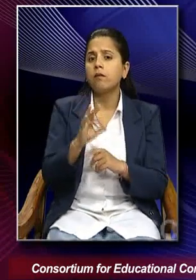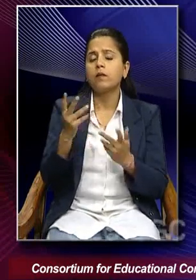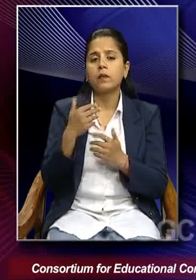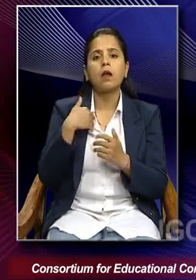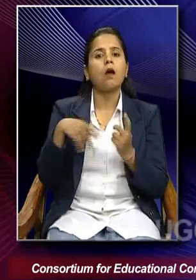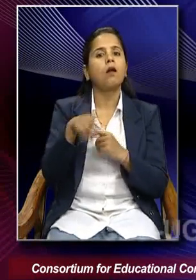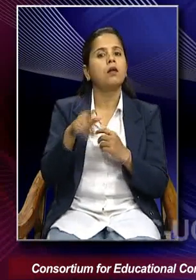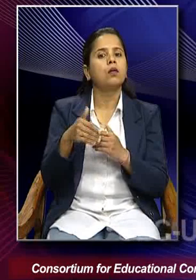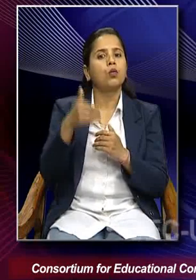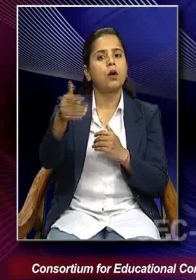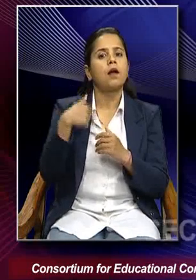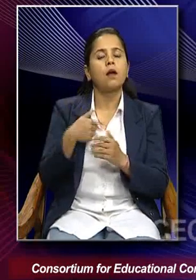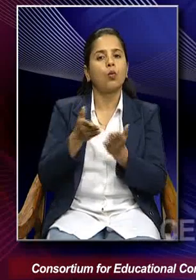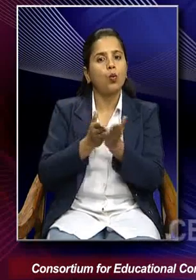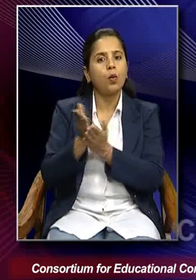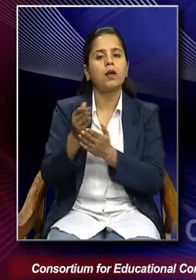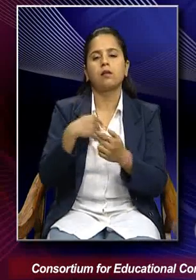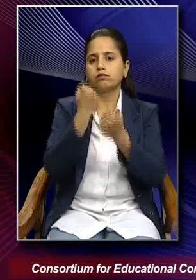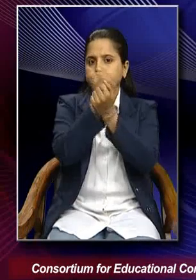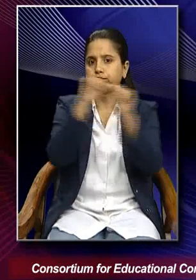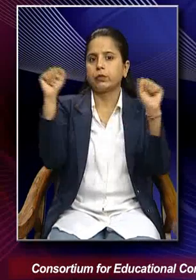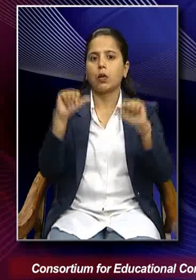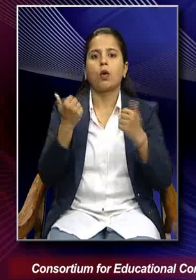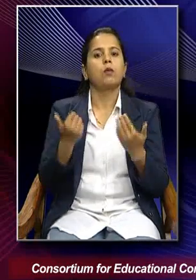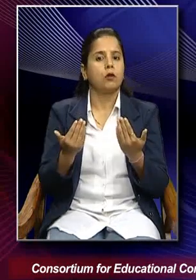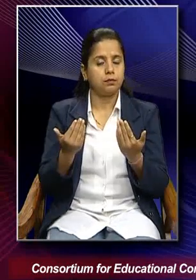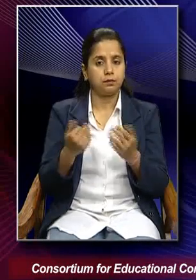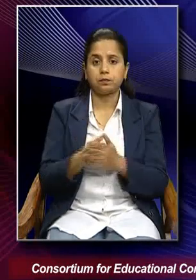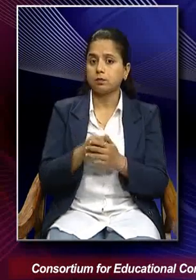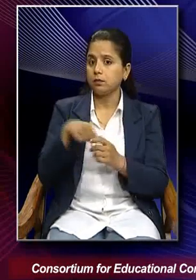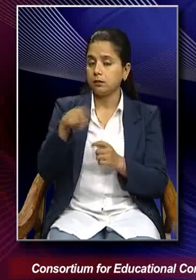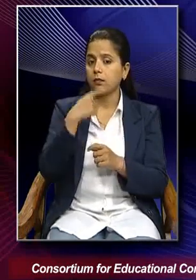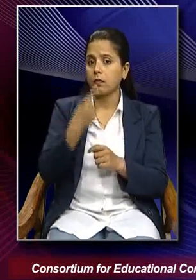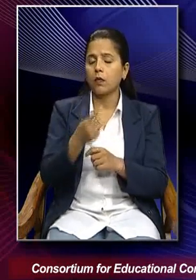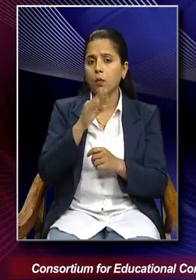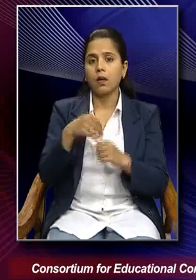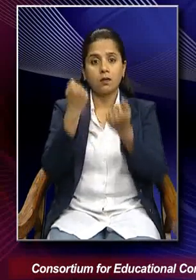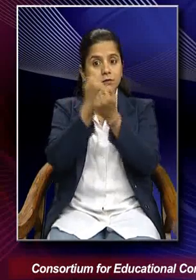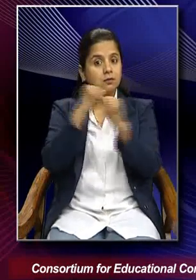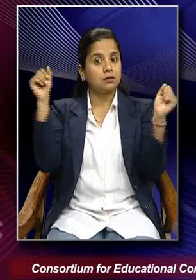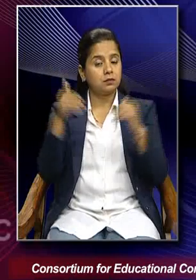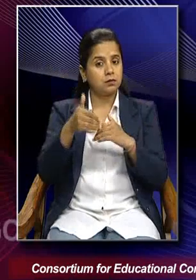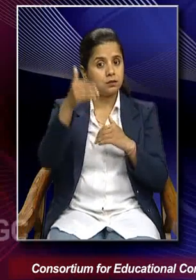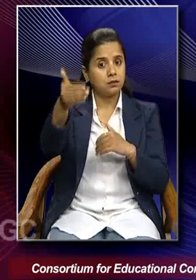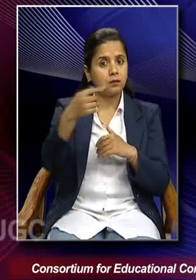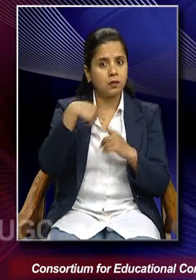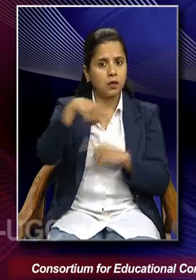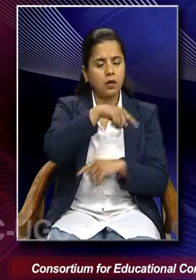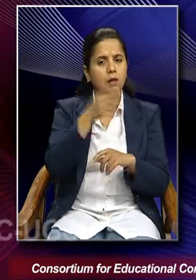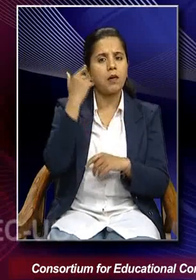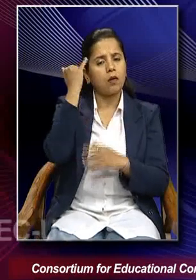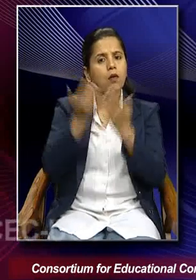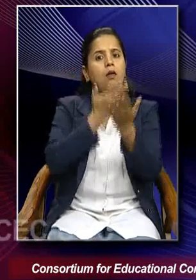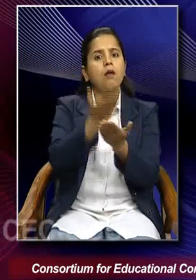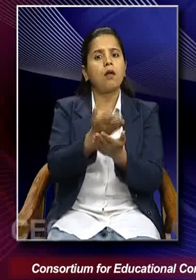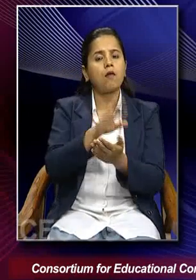us towards the path of liberation. So the path of liberation which was proposed